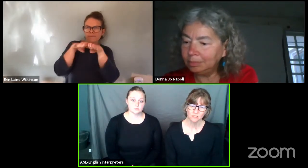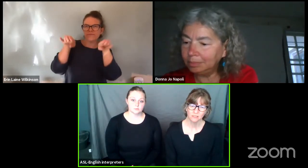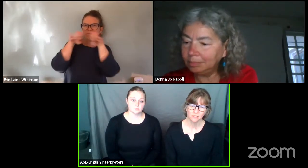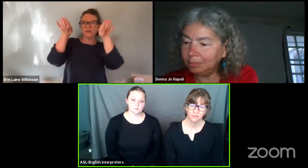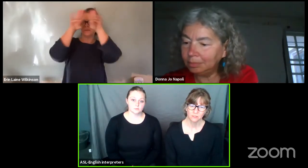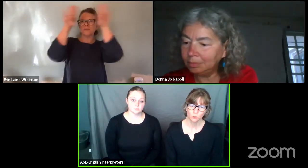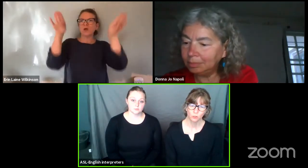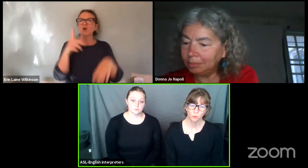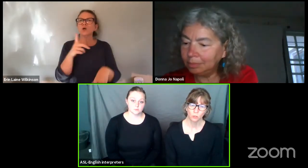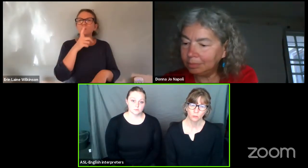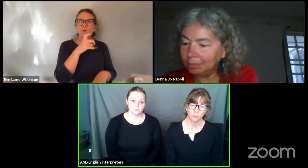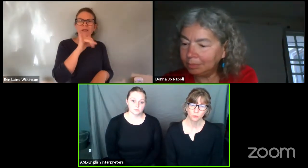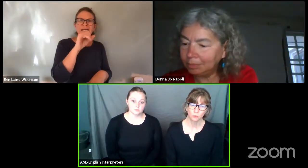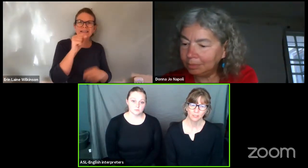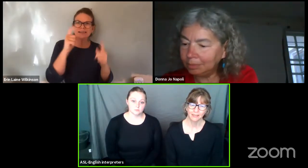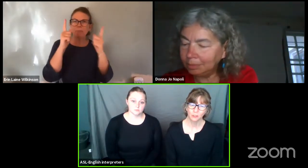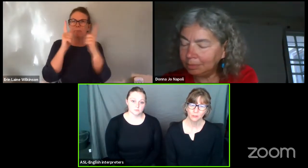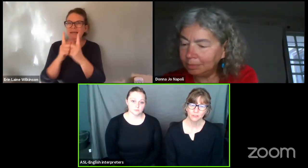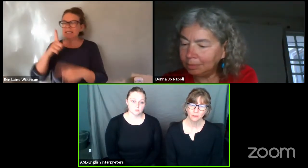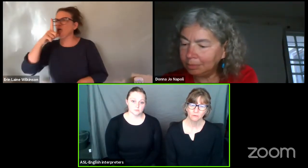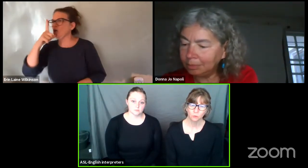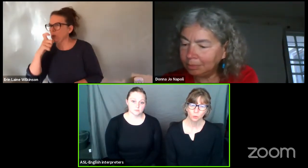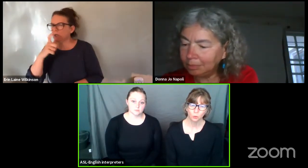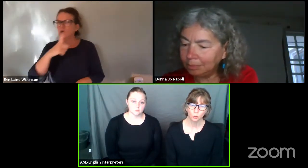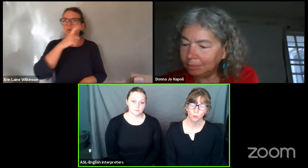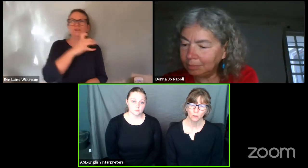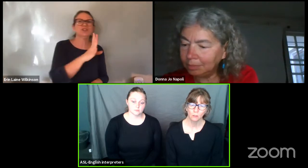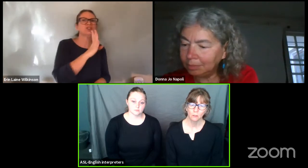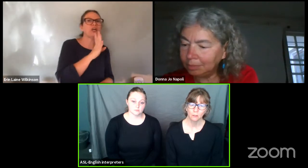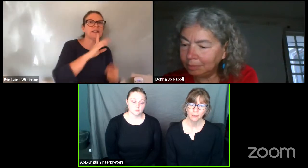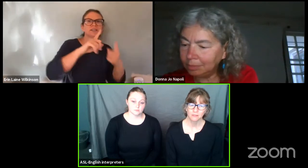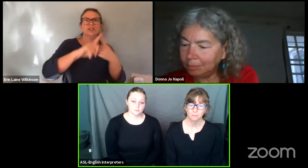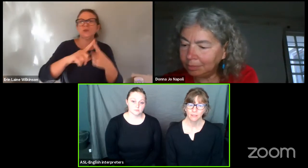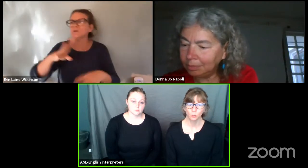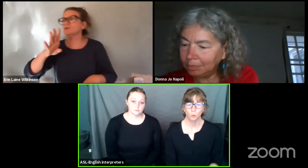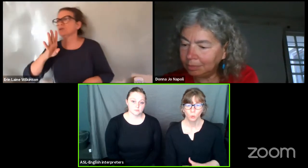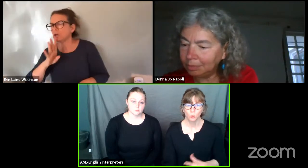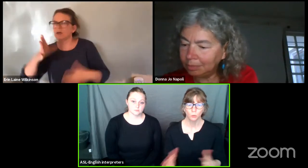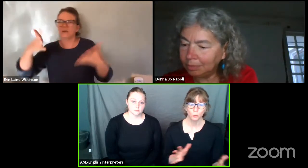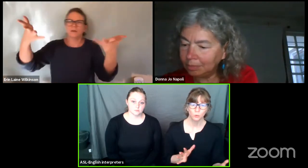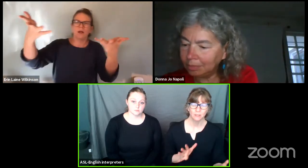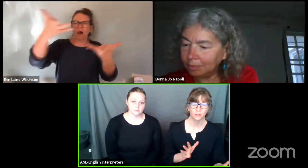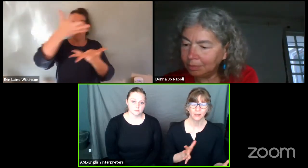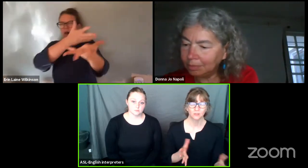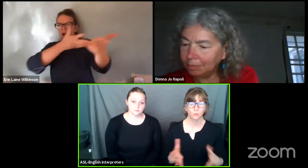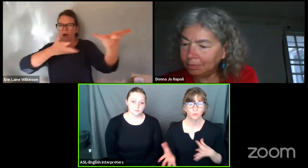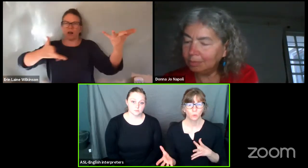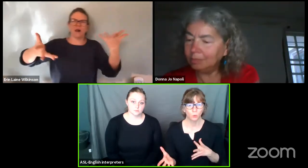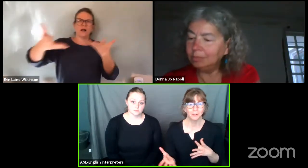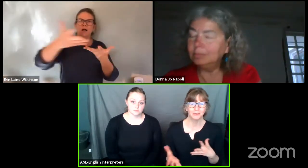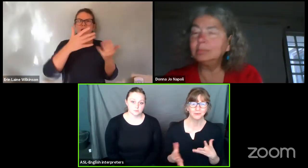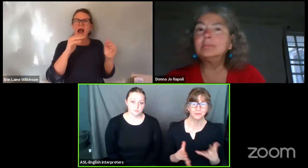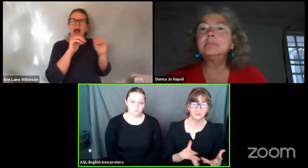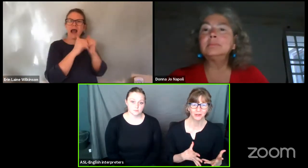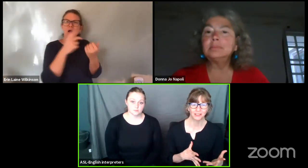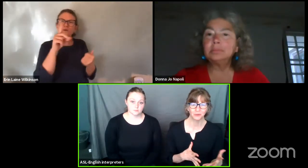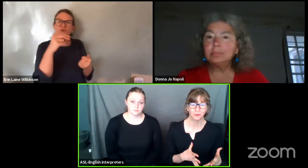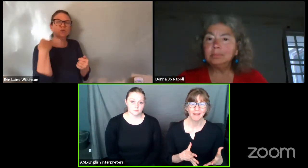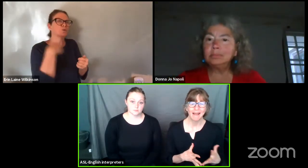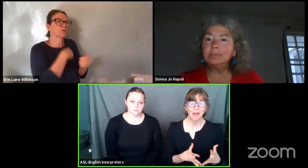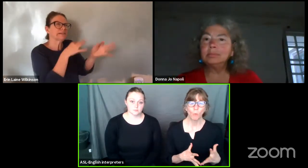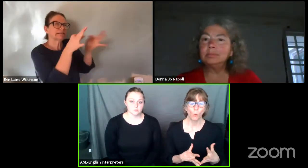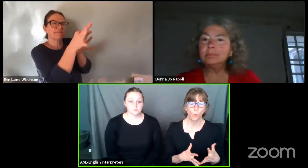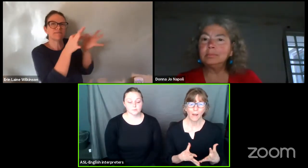which is the social cultural layers of who has met who interacts with who, who's talking